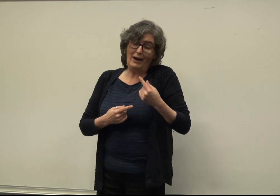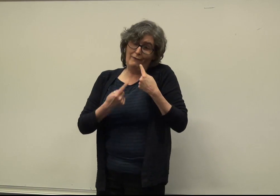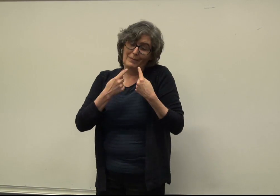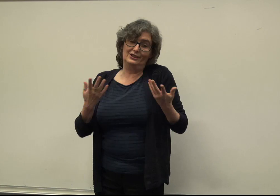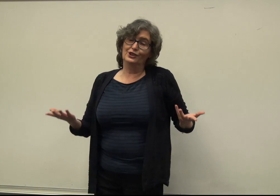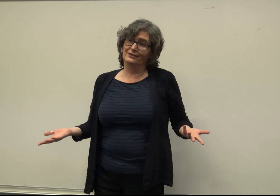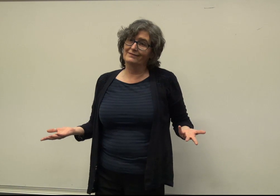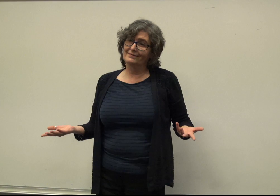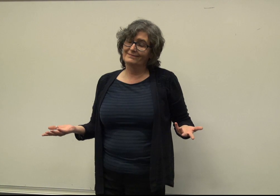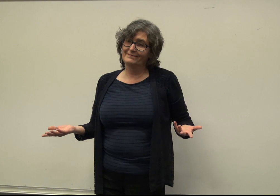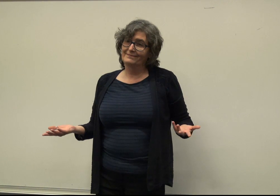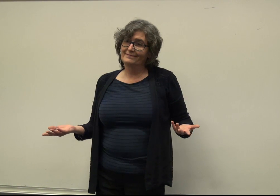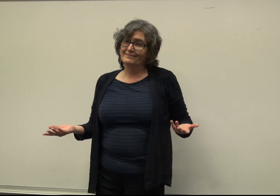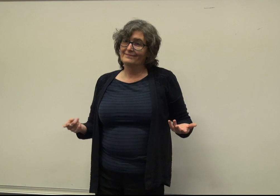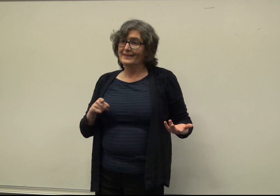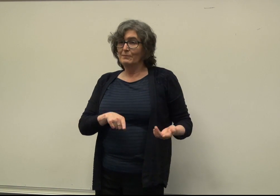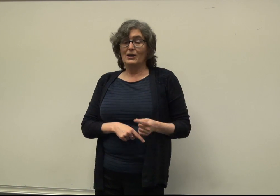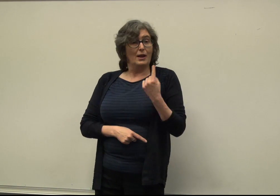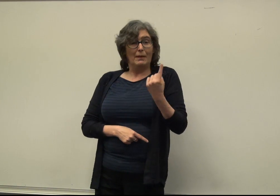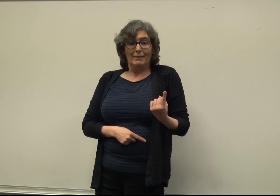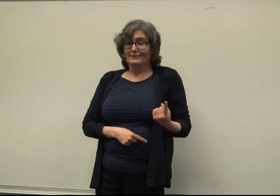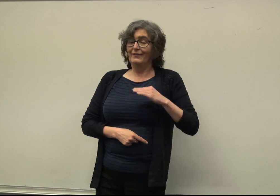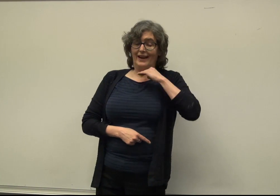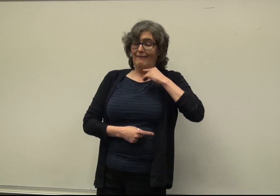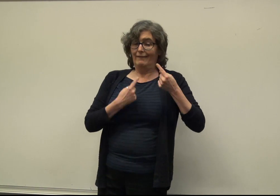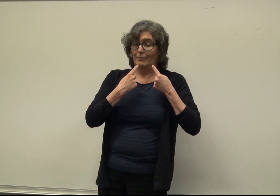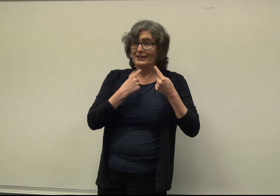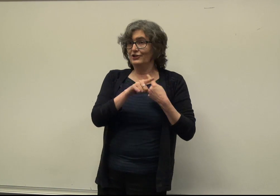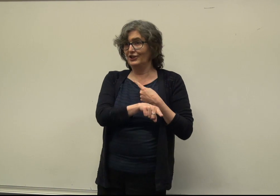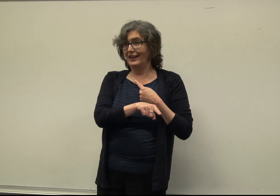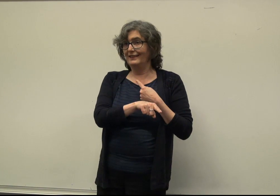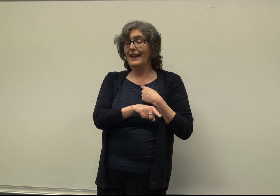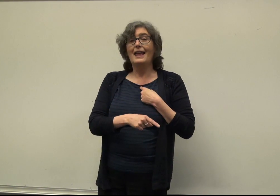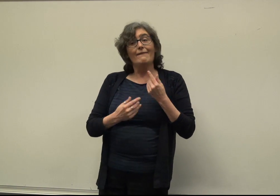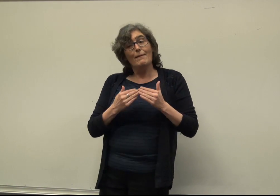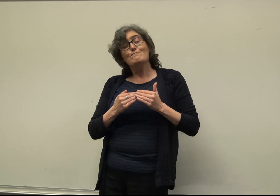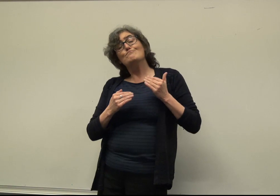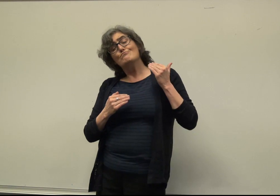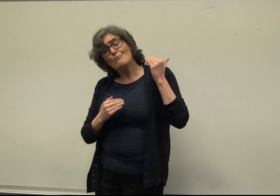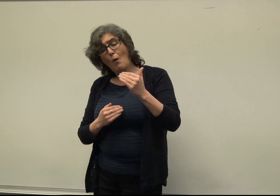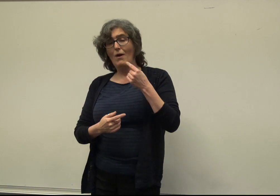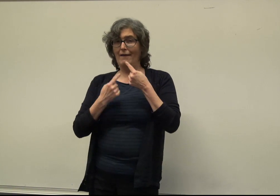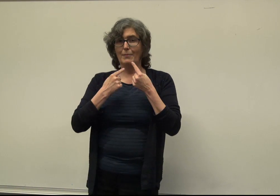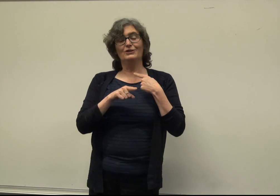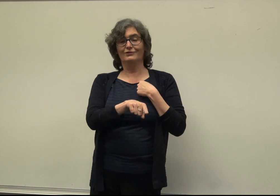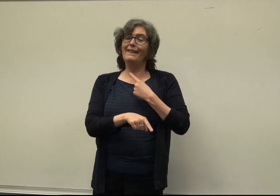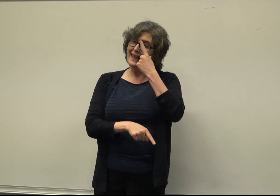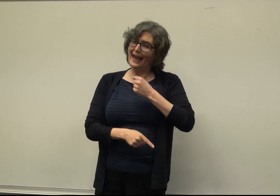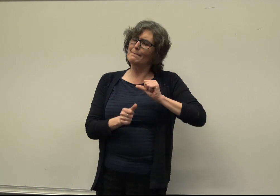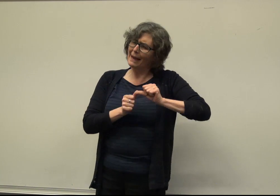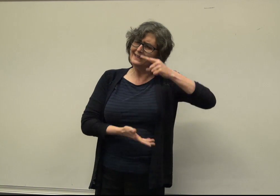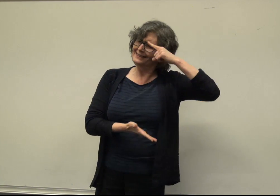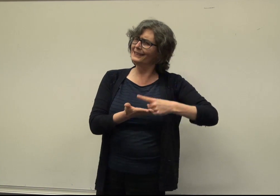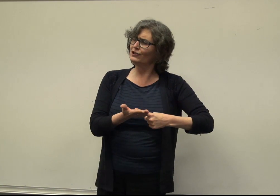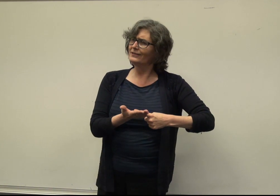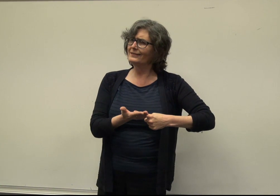more information, they can make better decisions. They can make informed decisions rather than decisions based